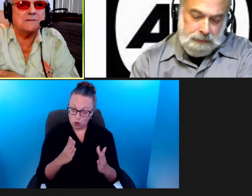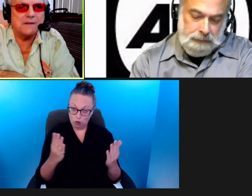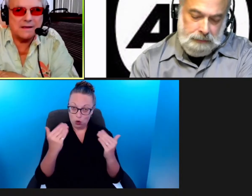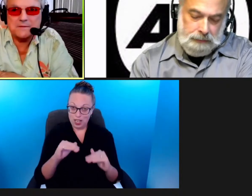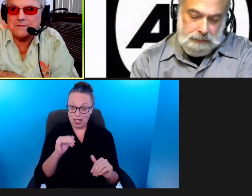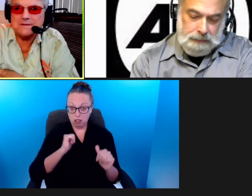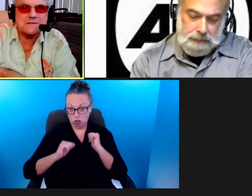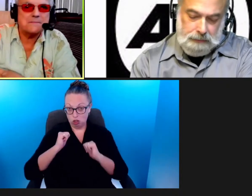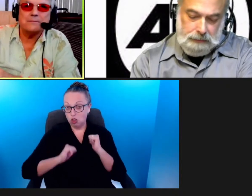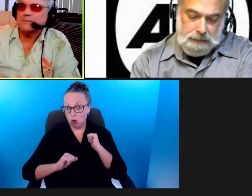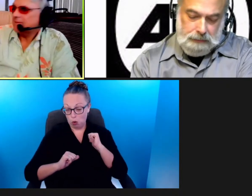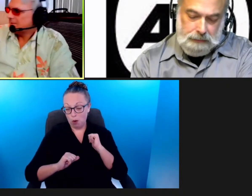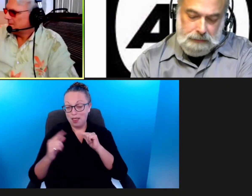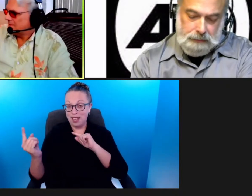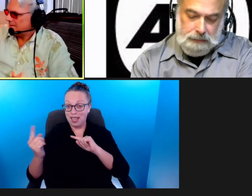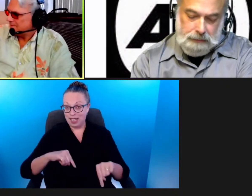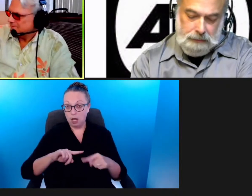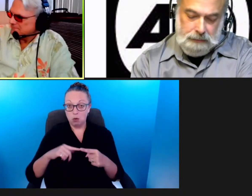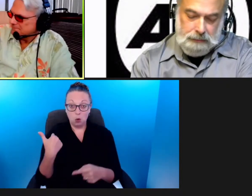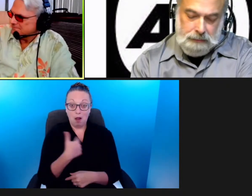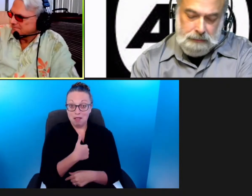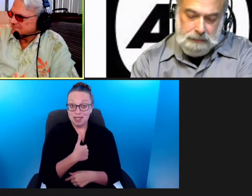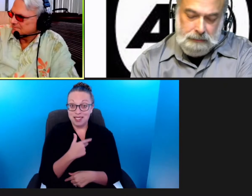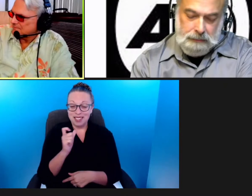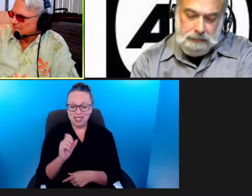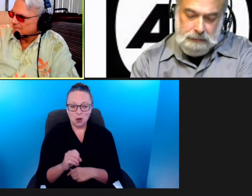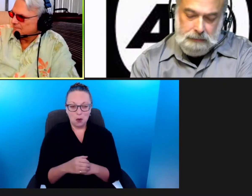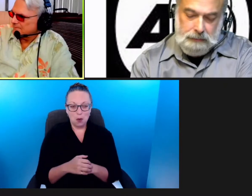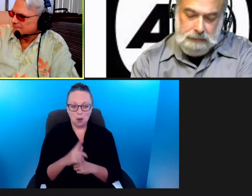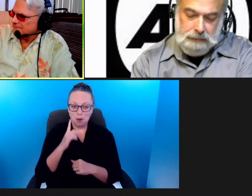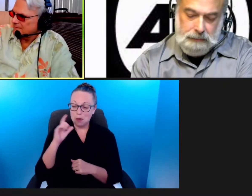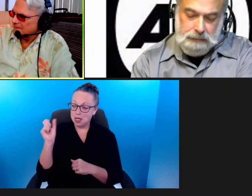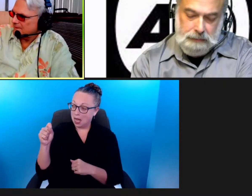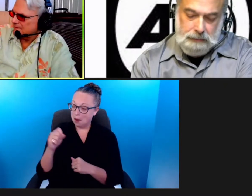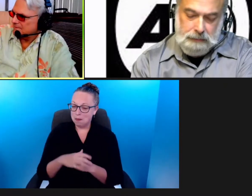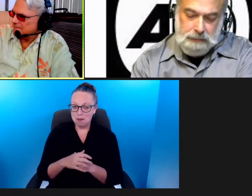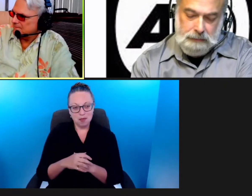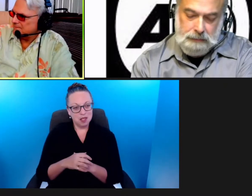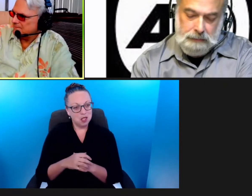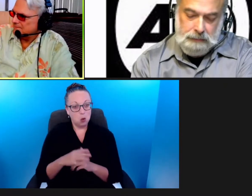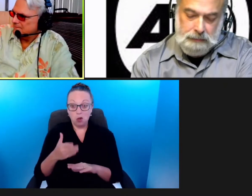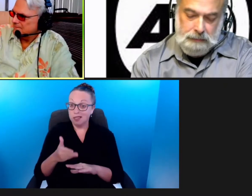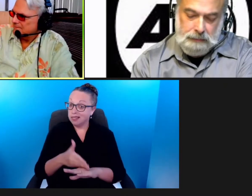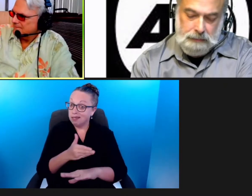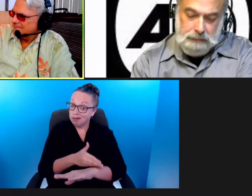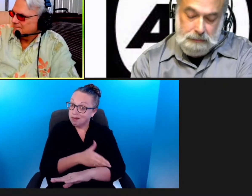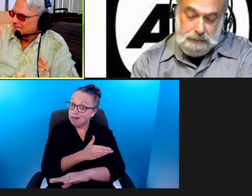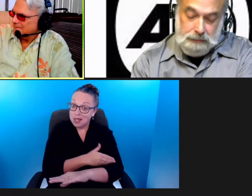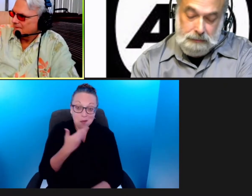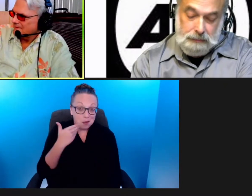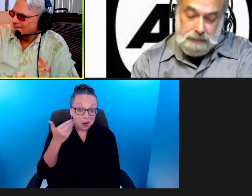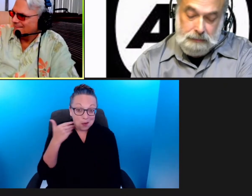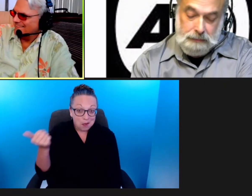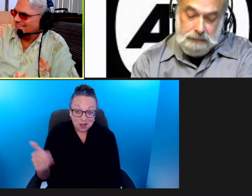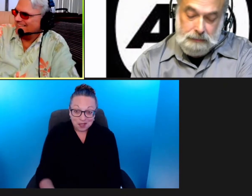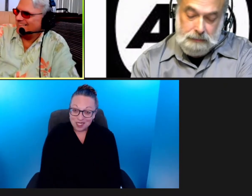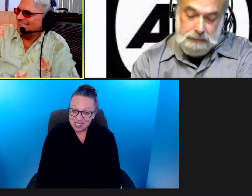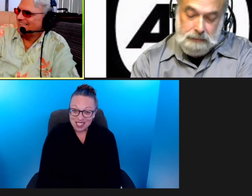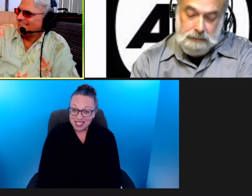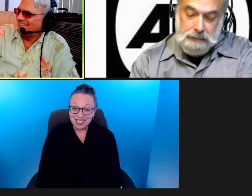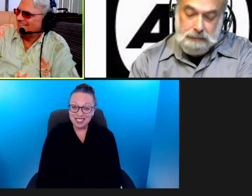They actually came to us. Yeah, so I think we're just getting better and better all the time.